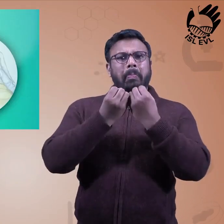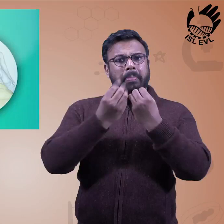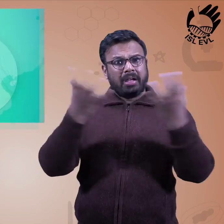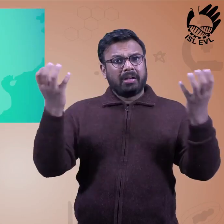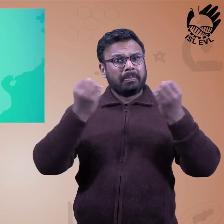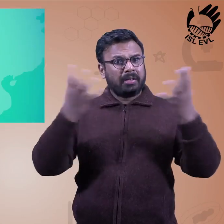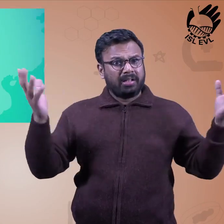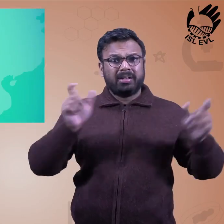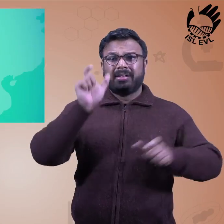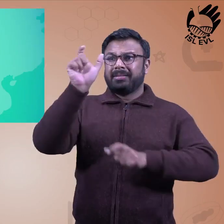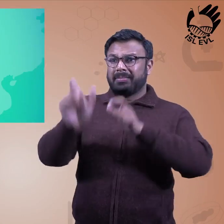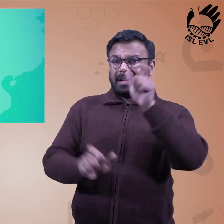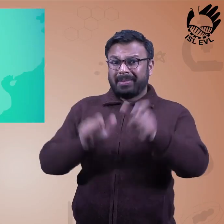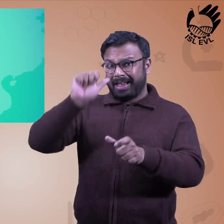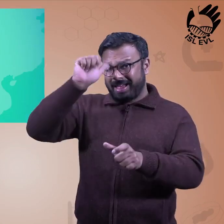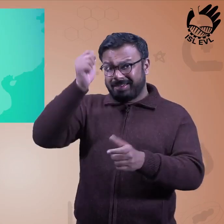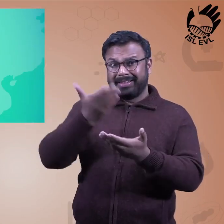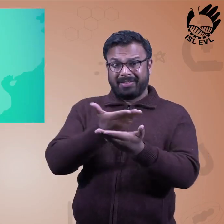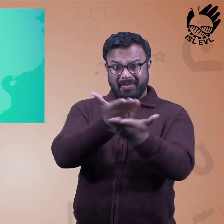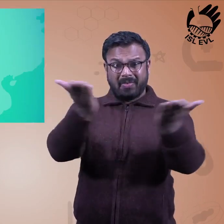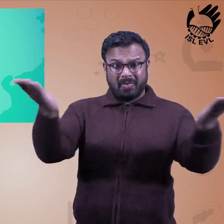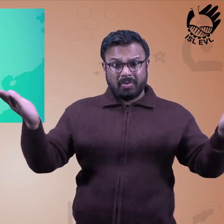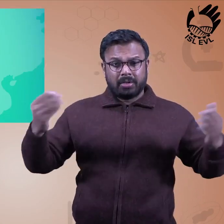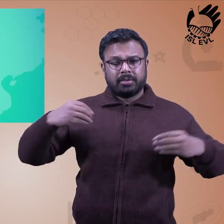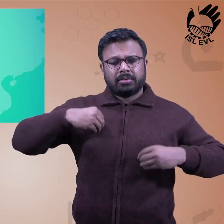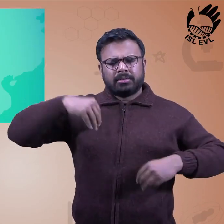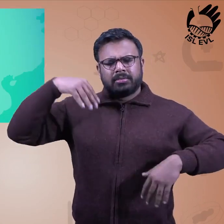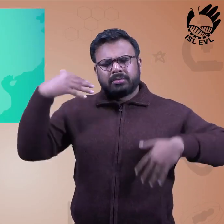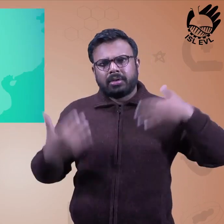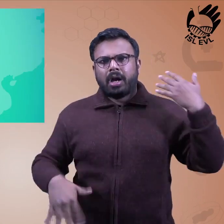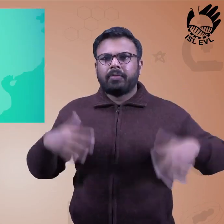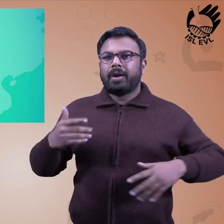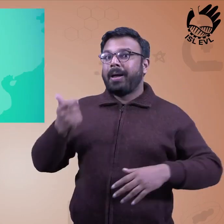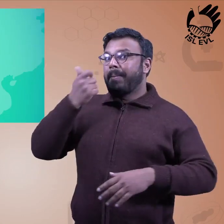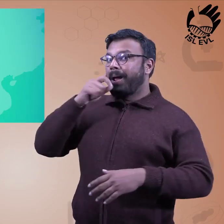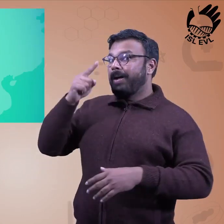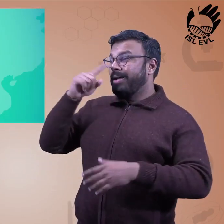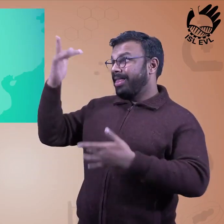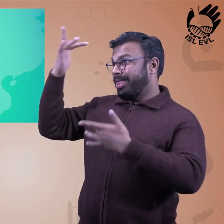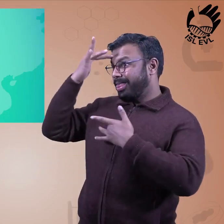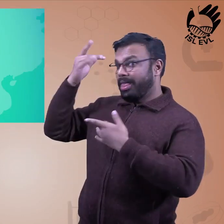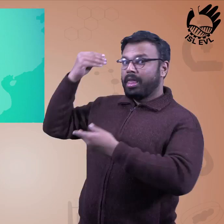Many Indians suffer from genetic diseases.